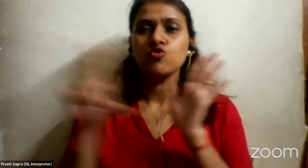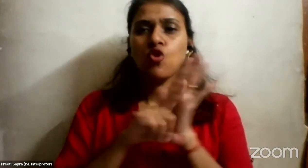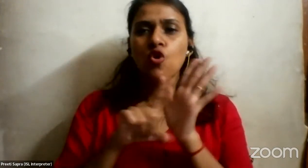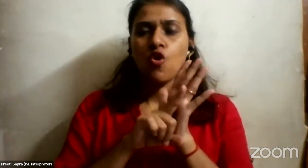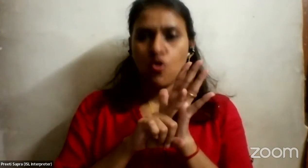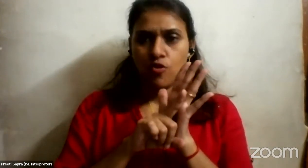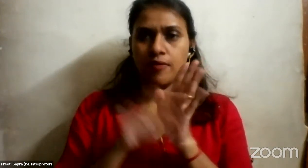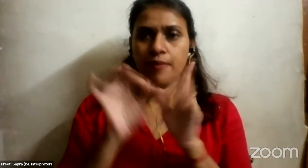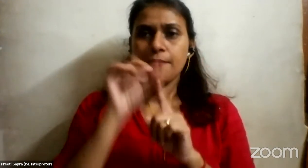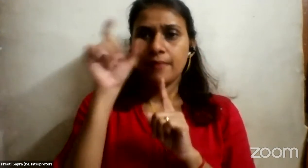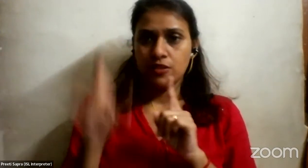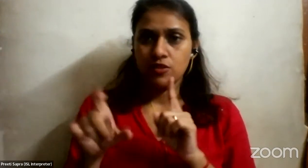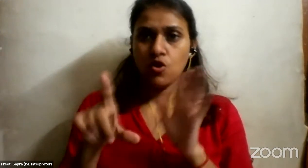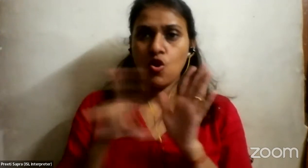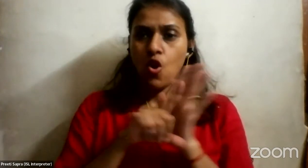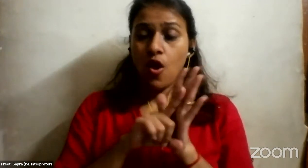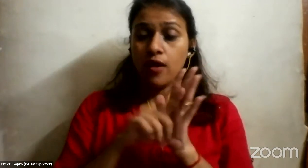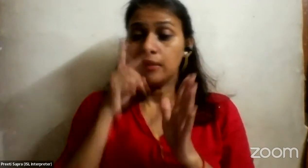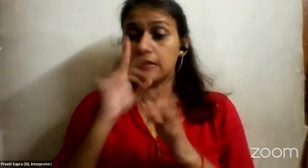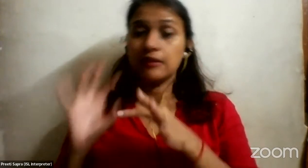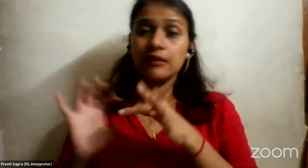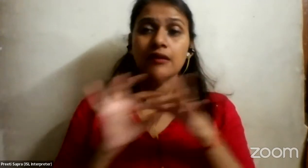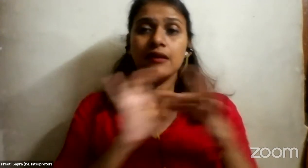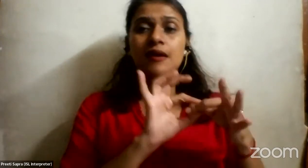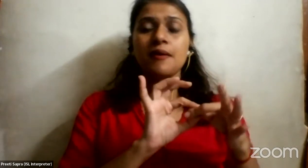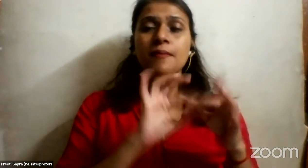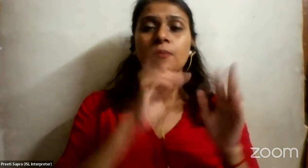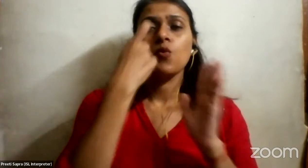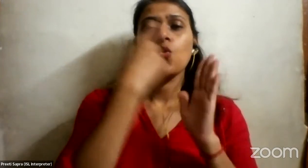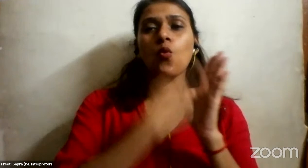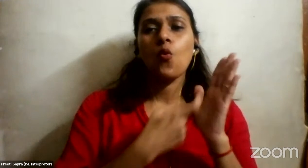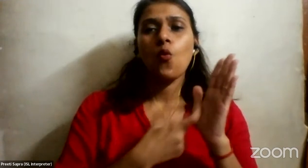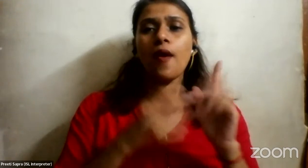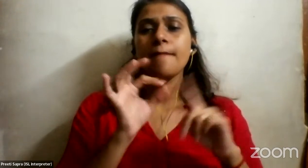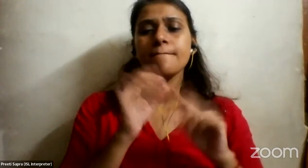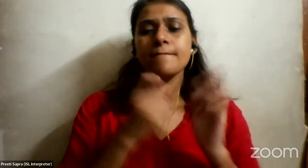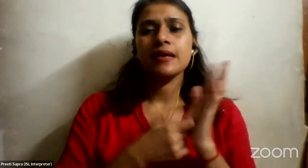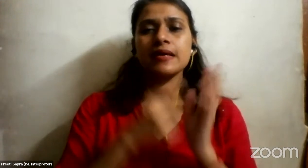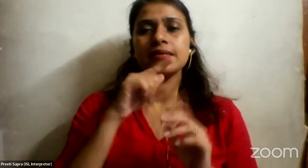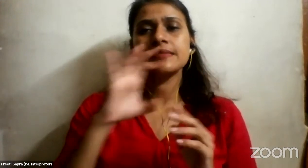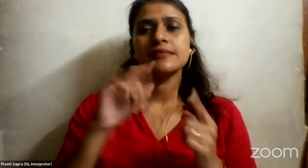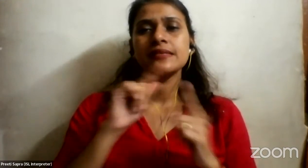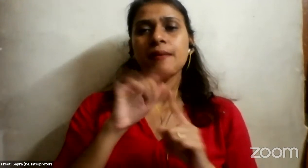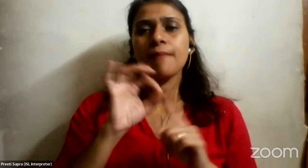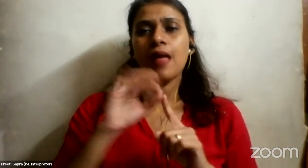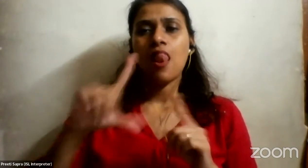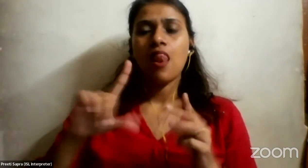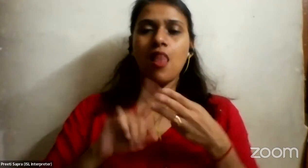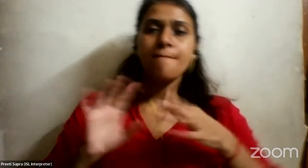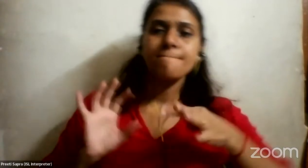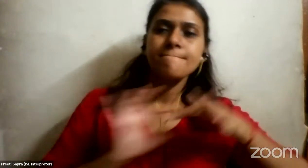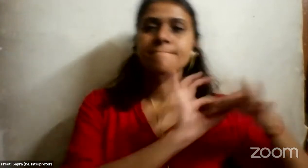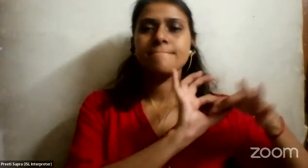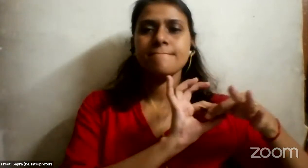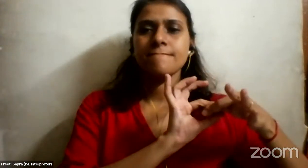is also often principle based. So the questions for this panel